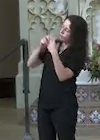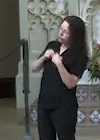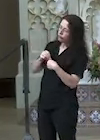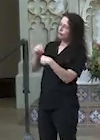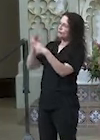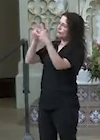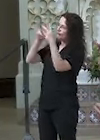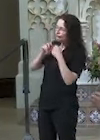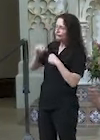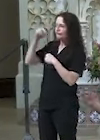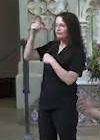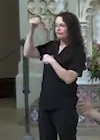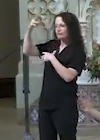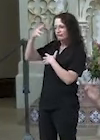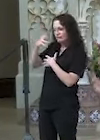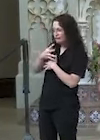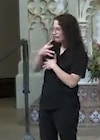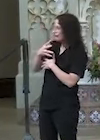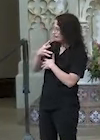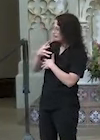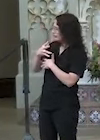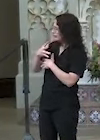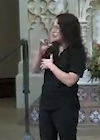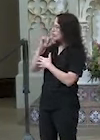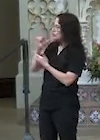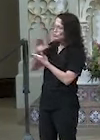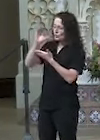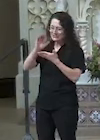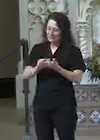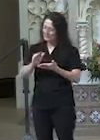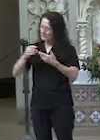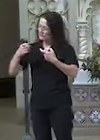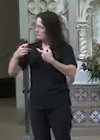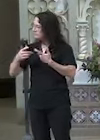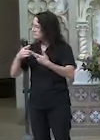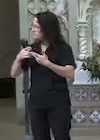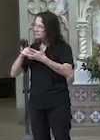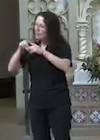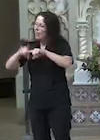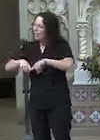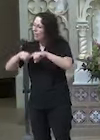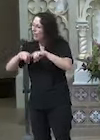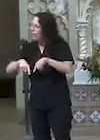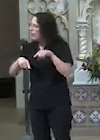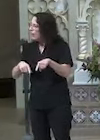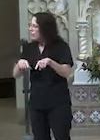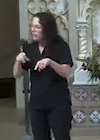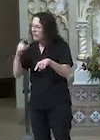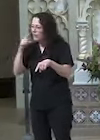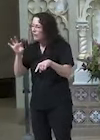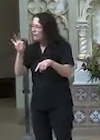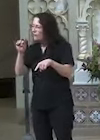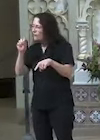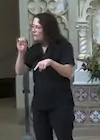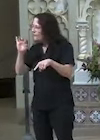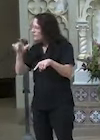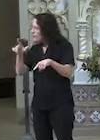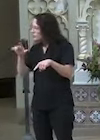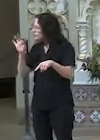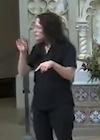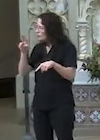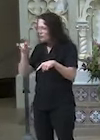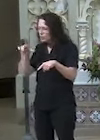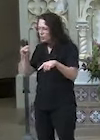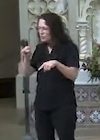make use of solar energy that will reduce our dependence on fossil fuels.